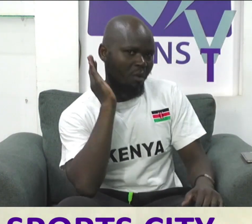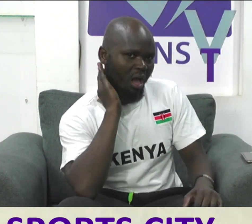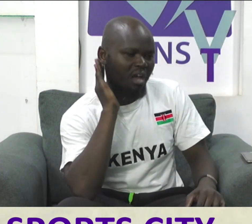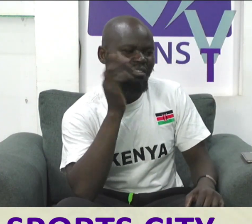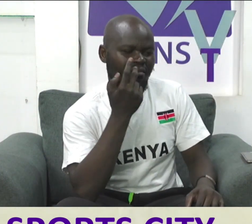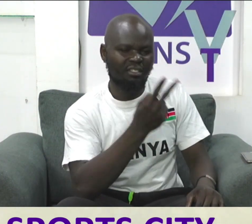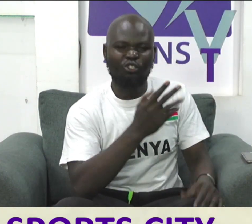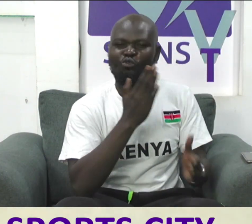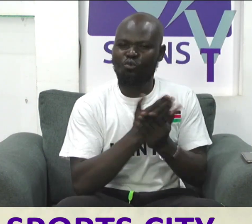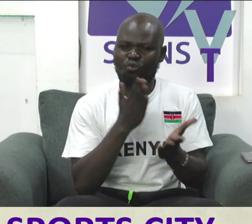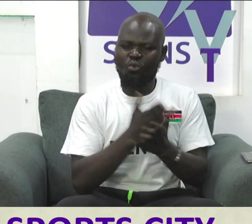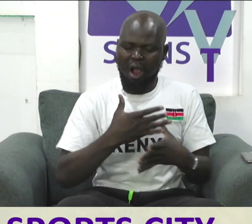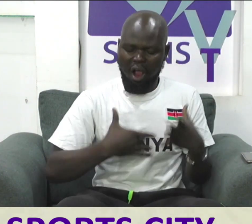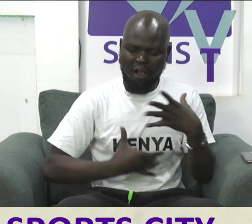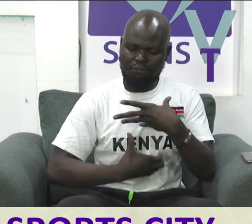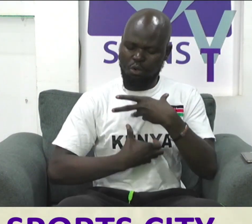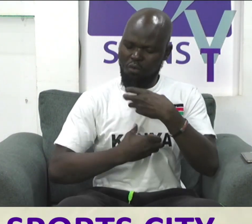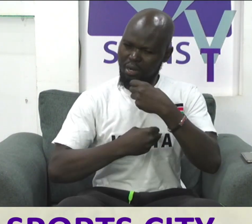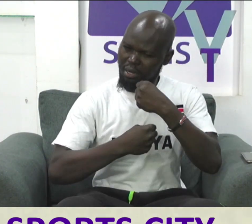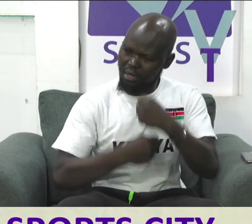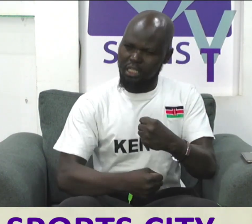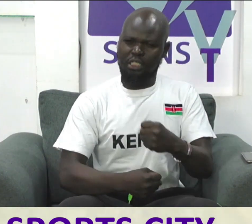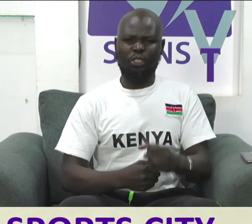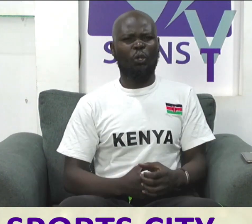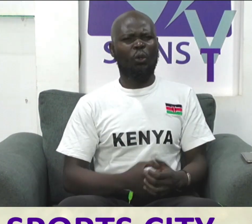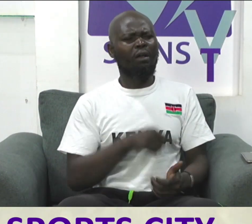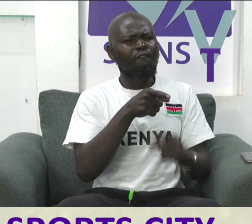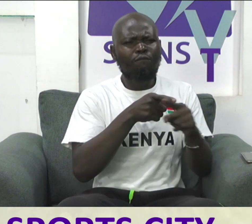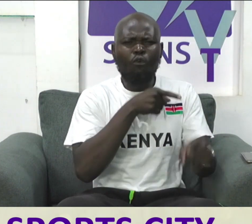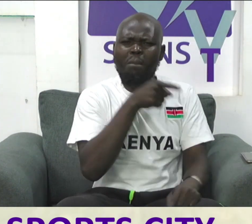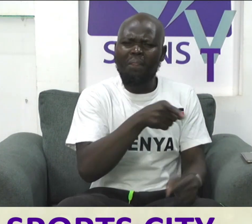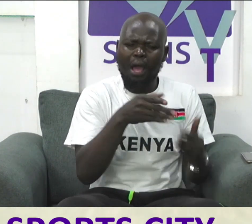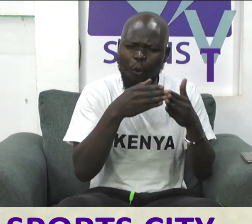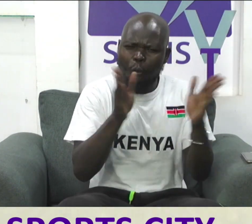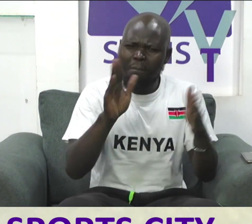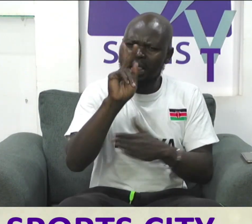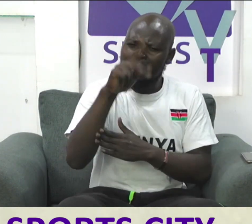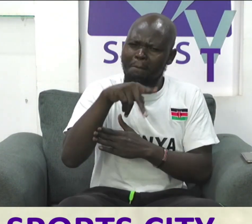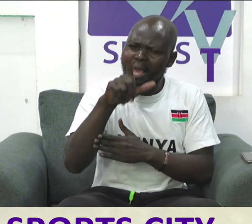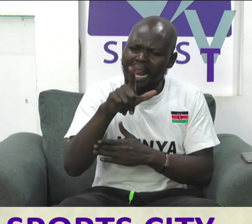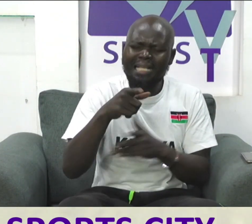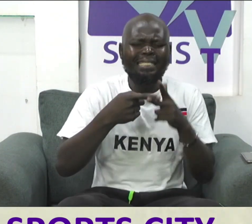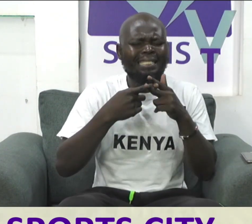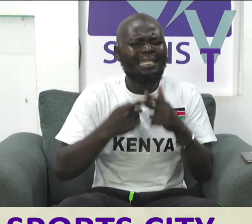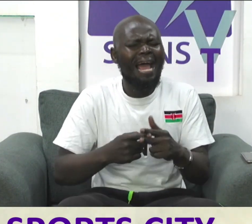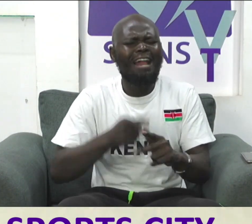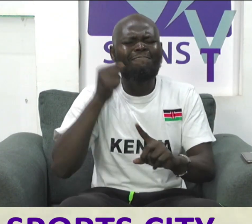get somebody else? So kindly send in your opinion or your comment through our